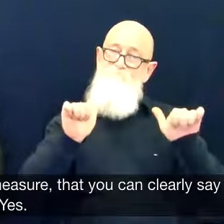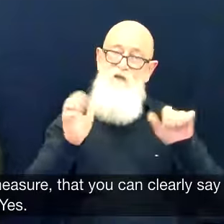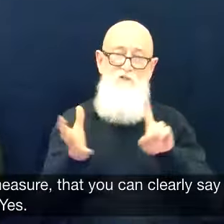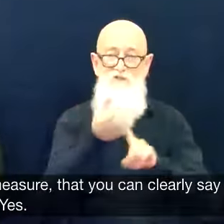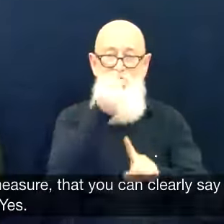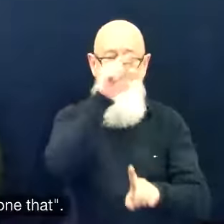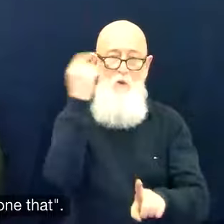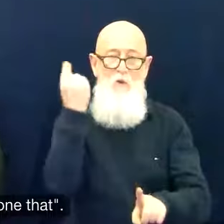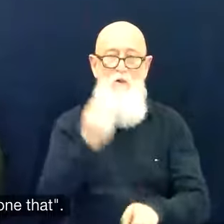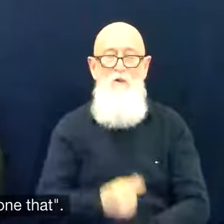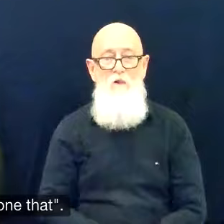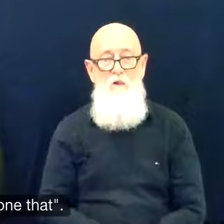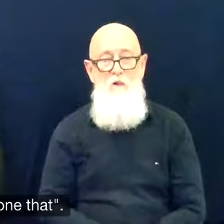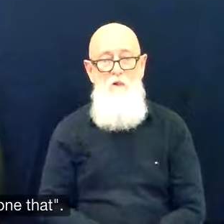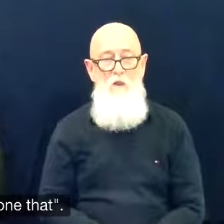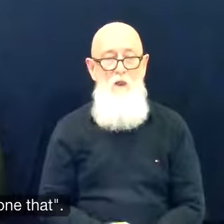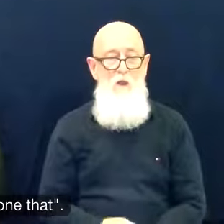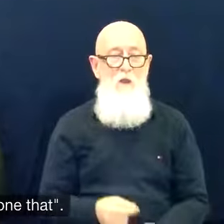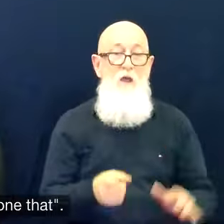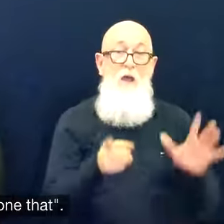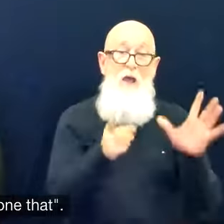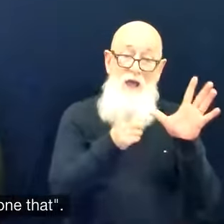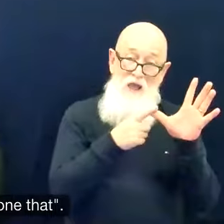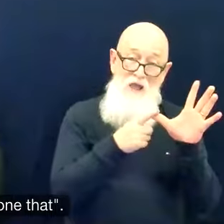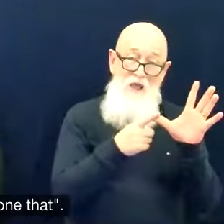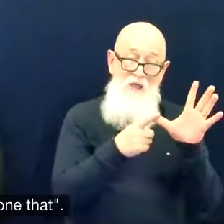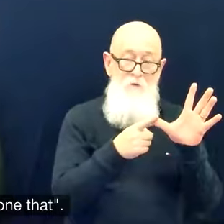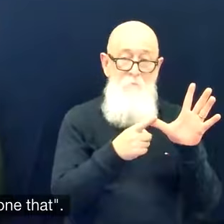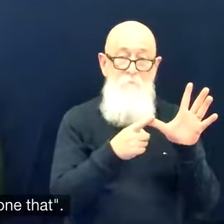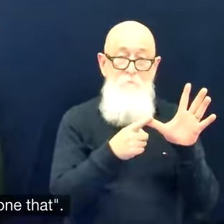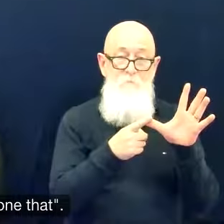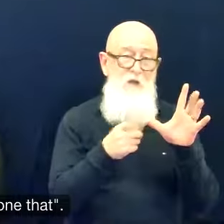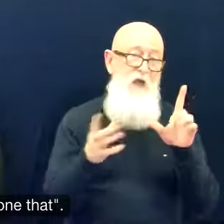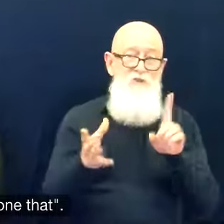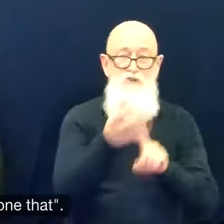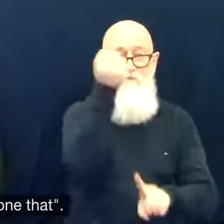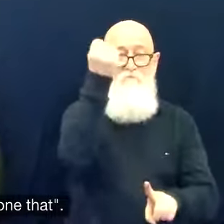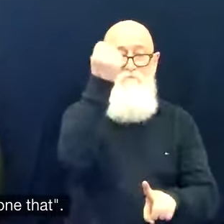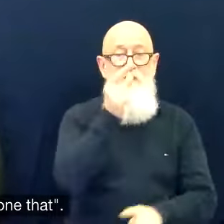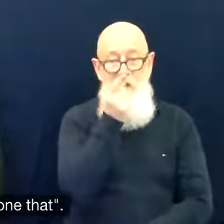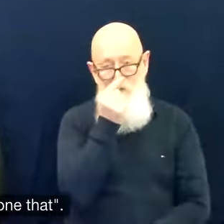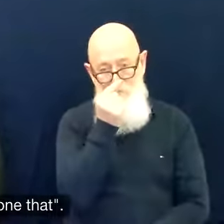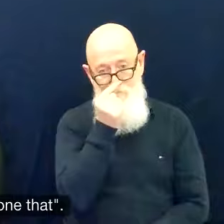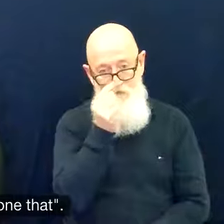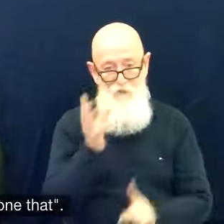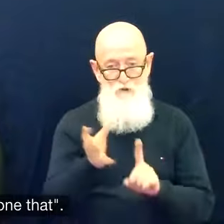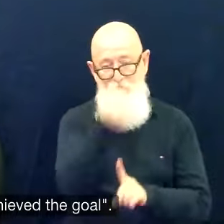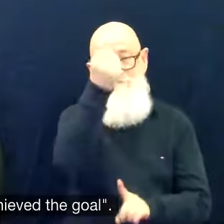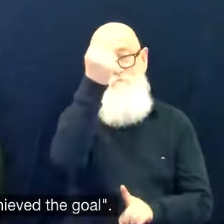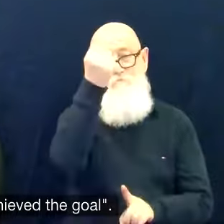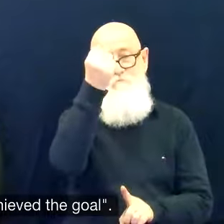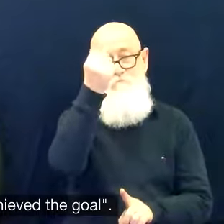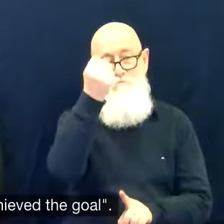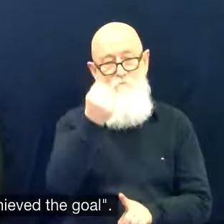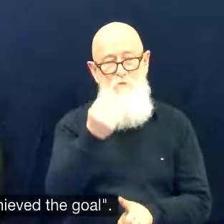measure. So the A and R are a bit similar. A is achievable. So talking through with your mentor,